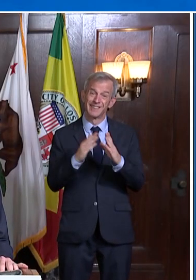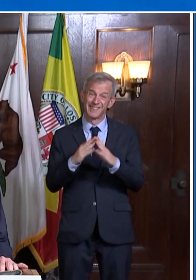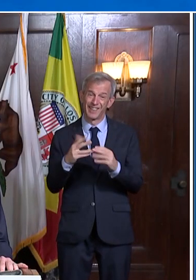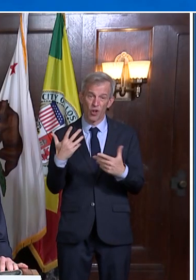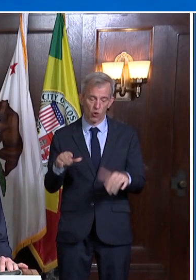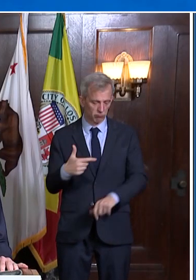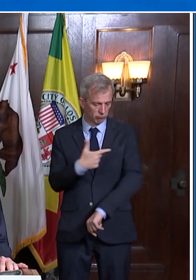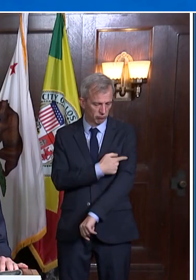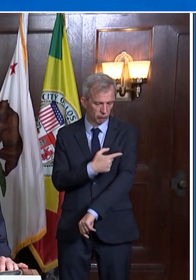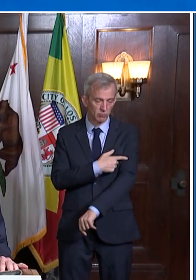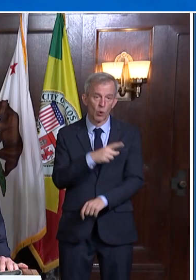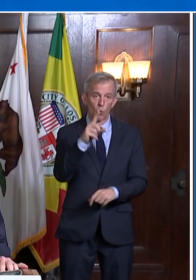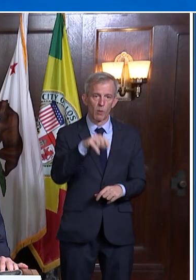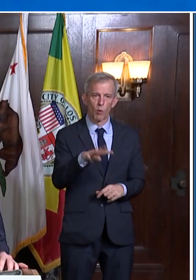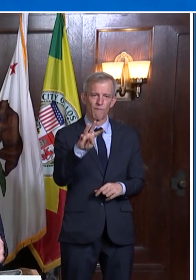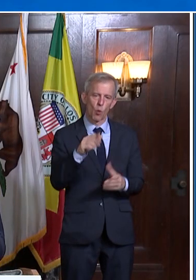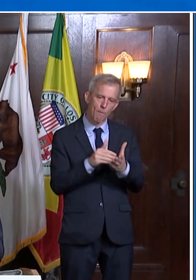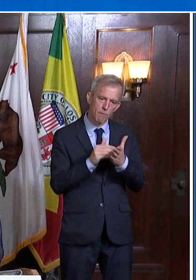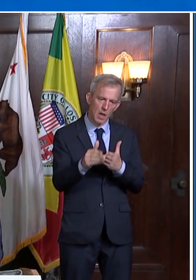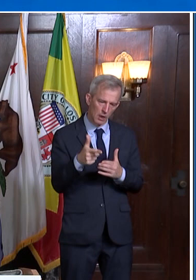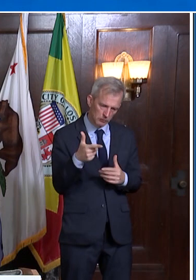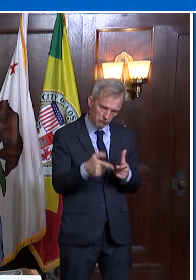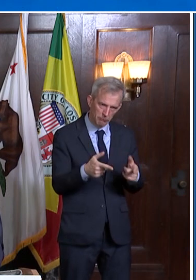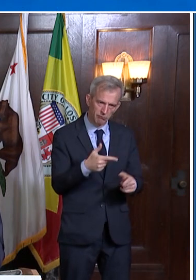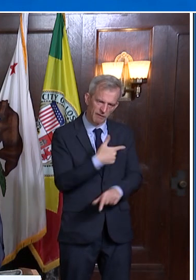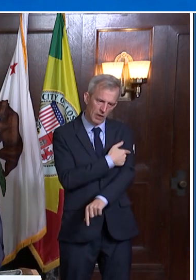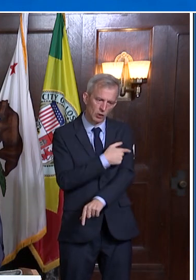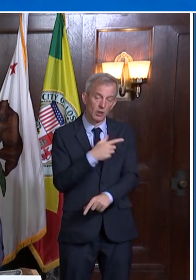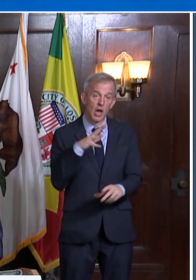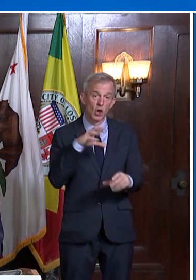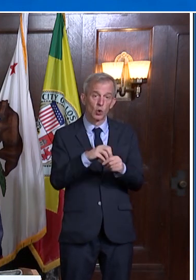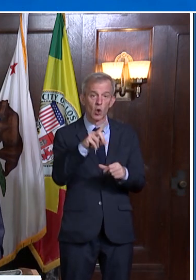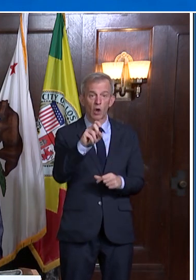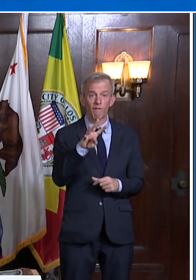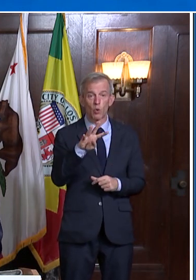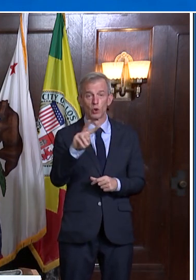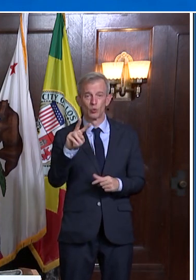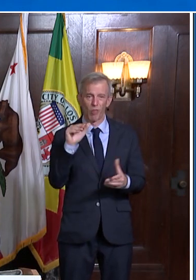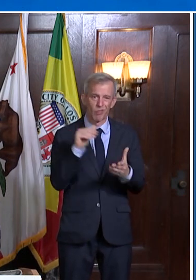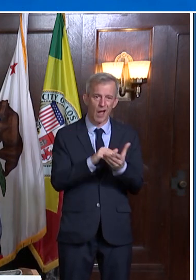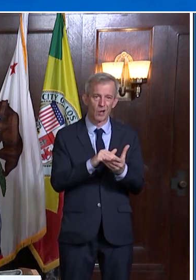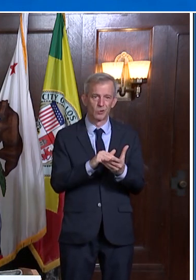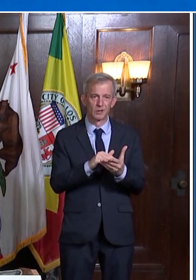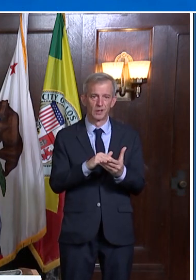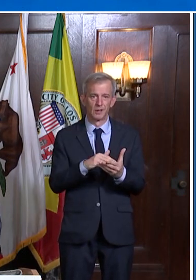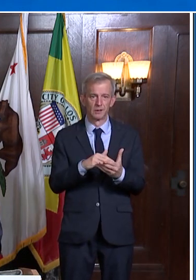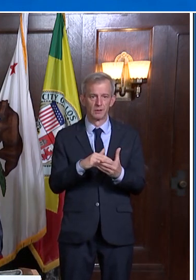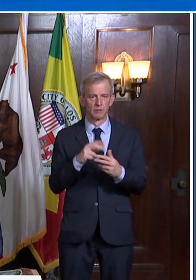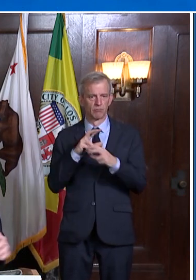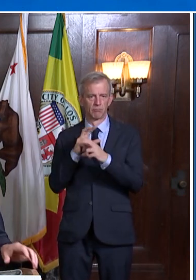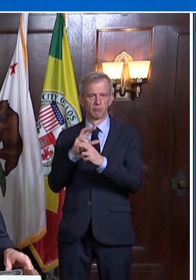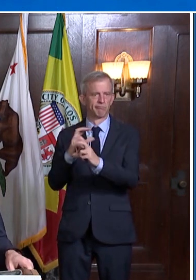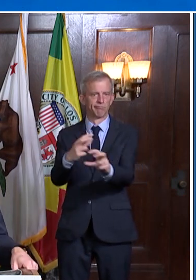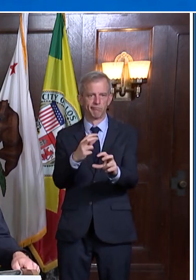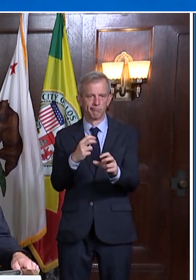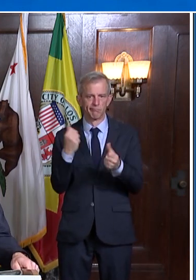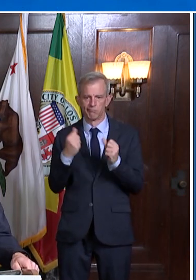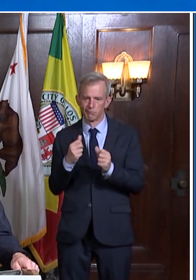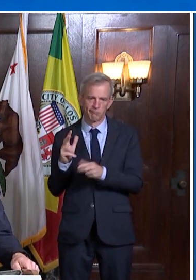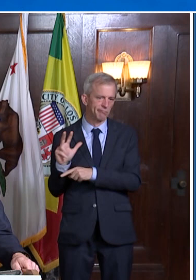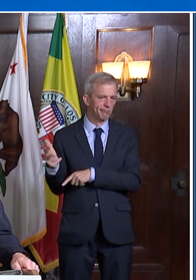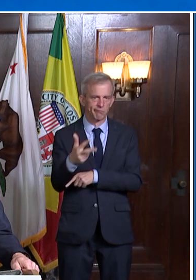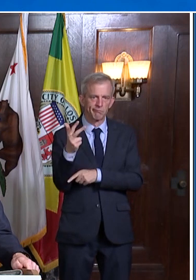million doses to date directly, including 142,000 at our mobile sites for those who can't get to a doctor or to a